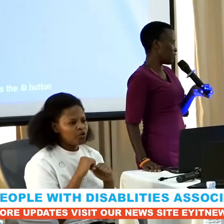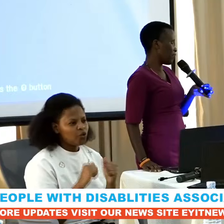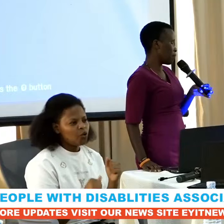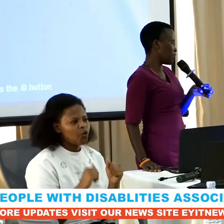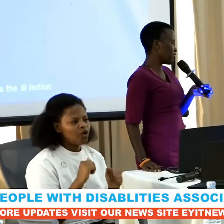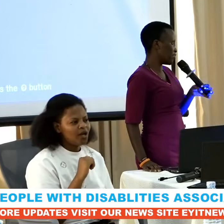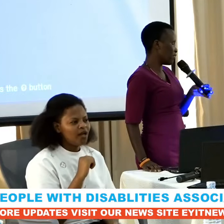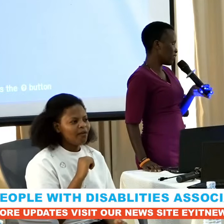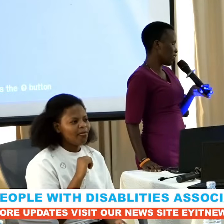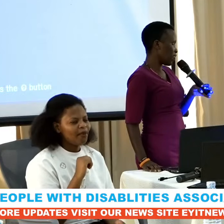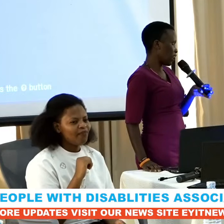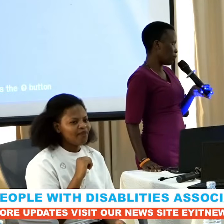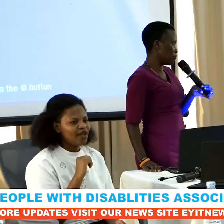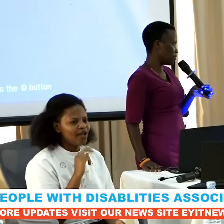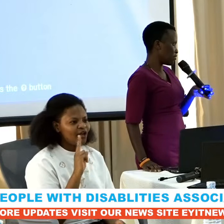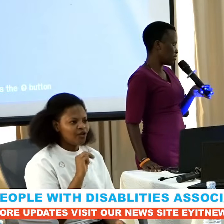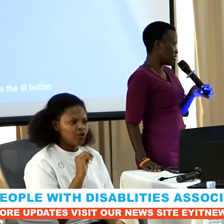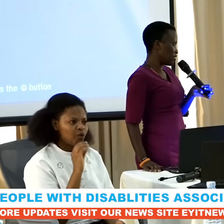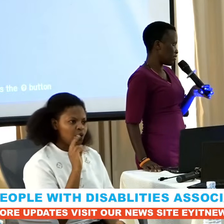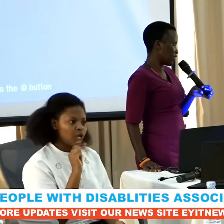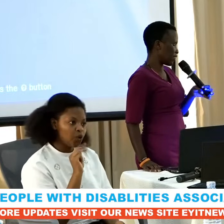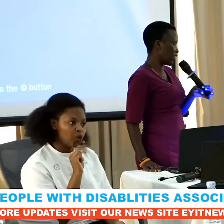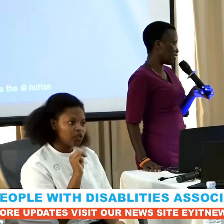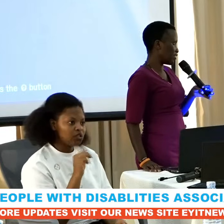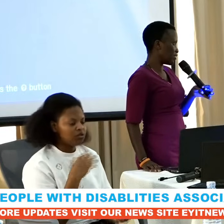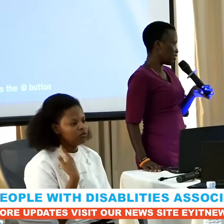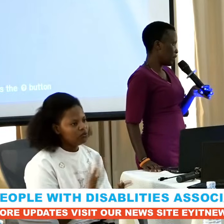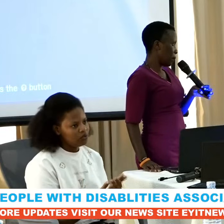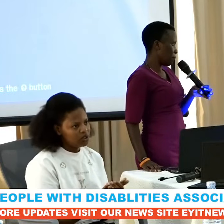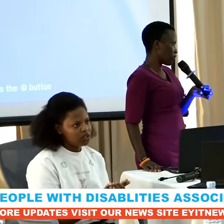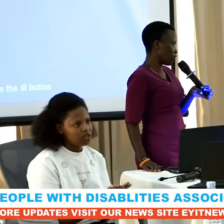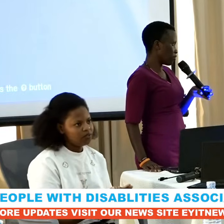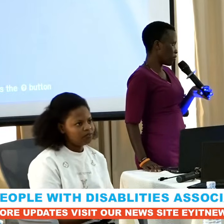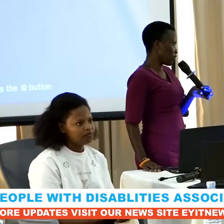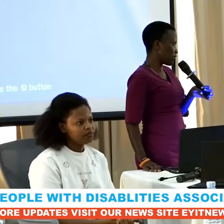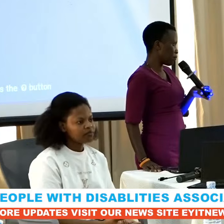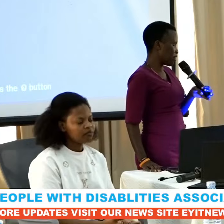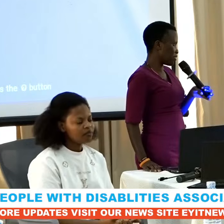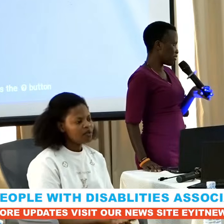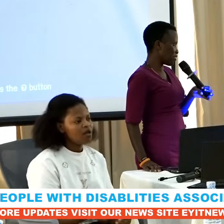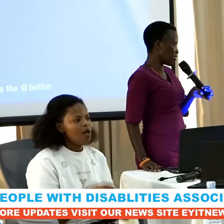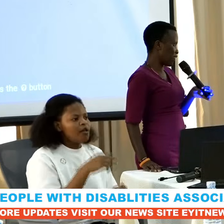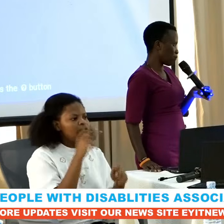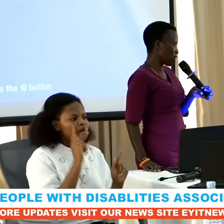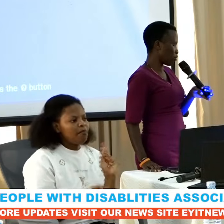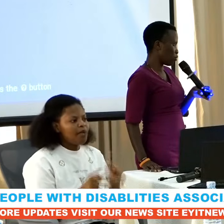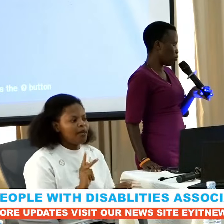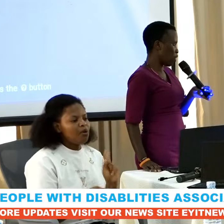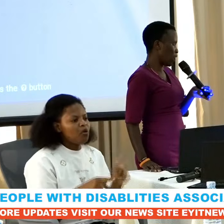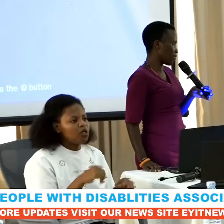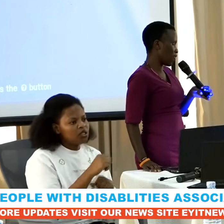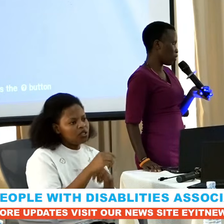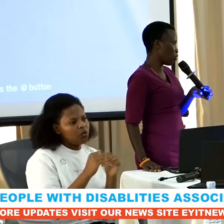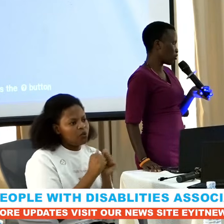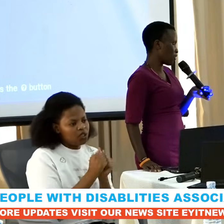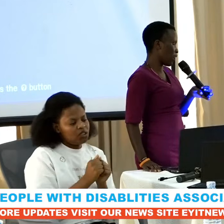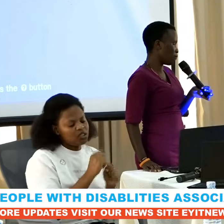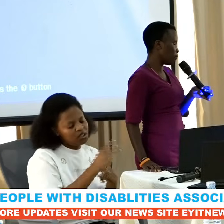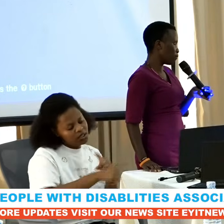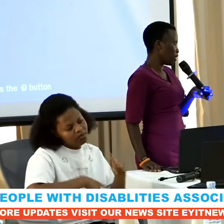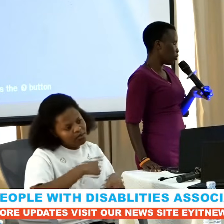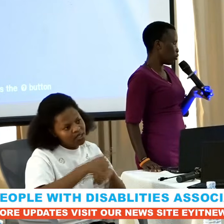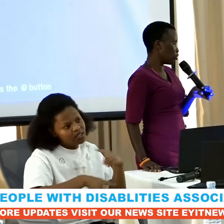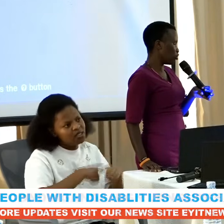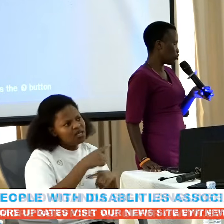the disability comes second. Persons with disabilities is that person who has a